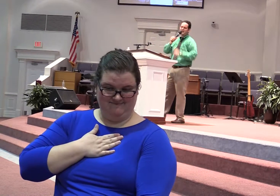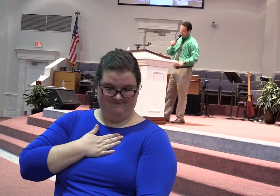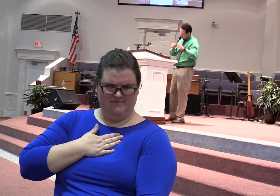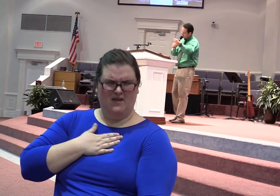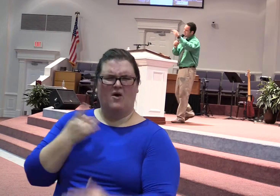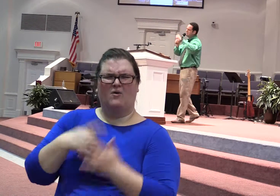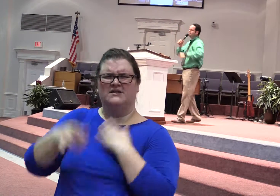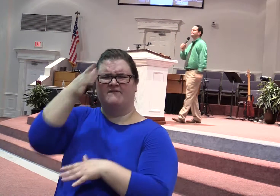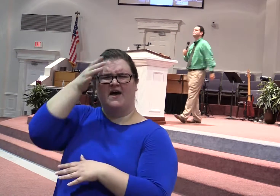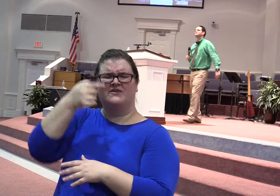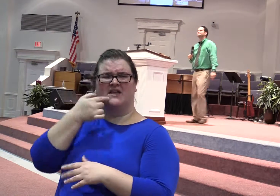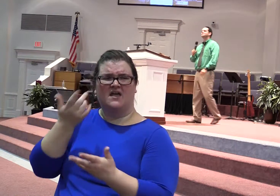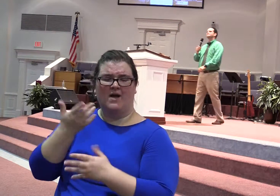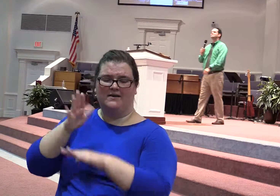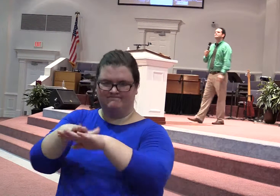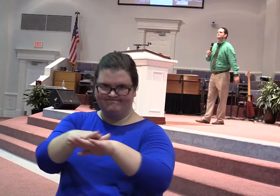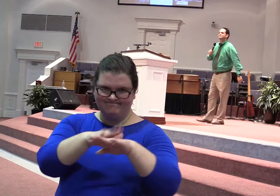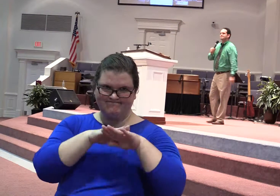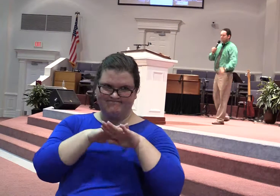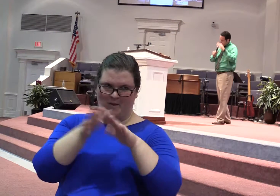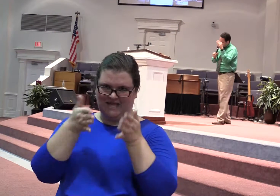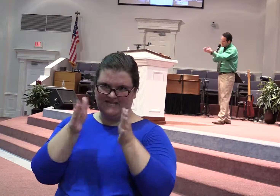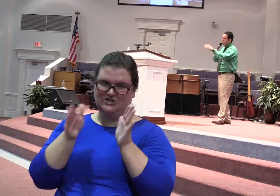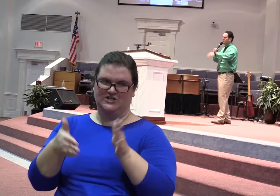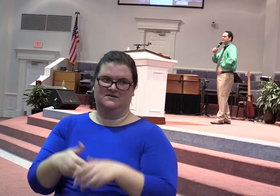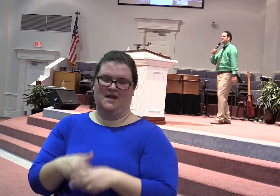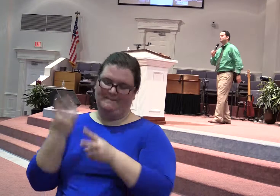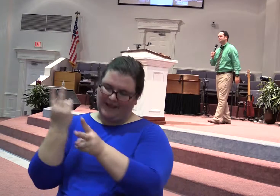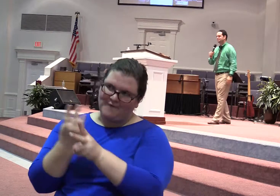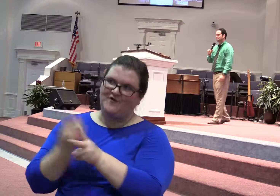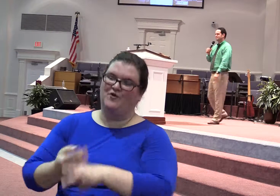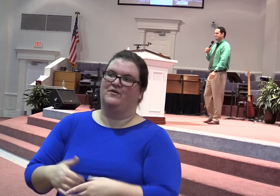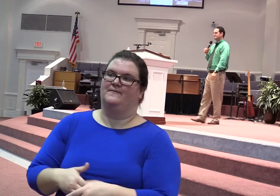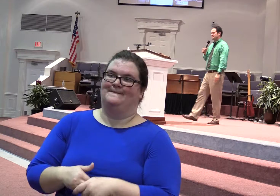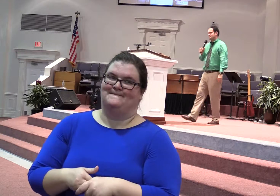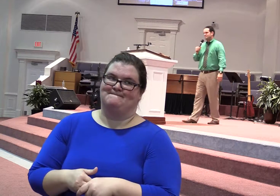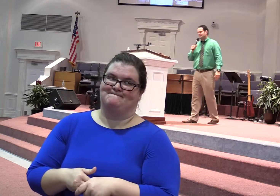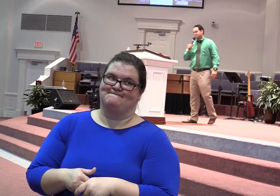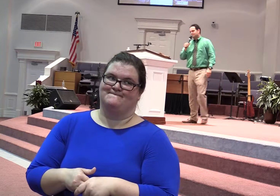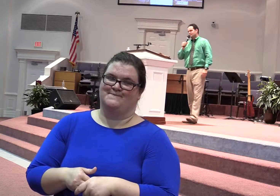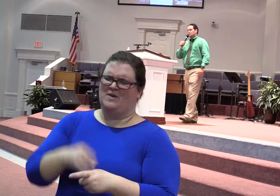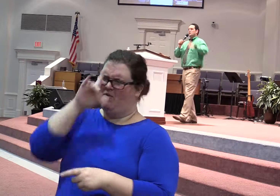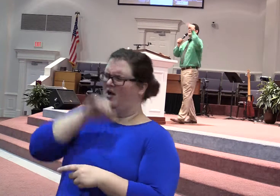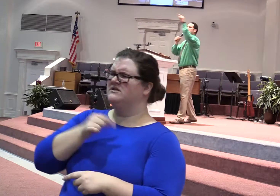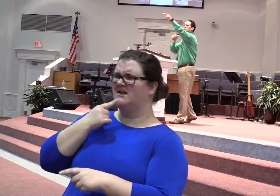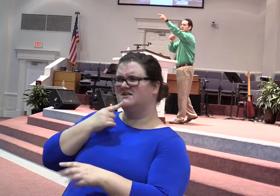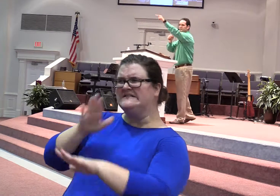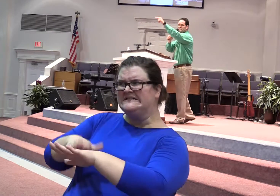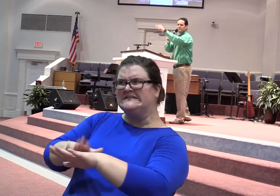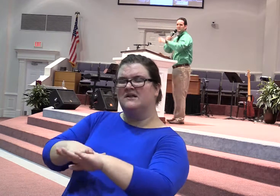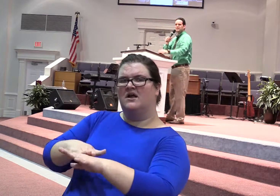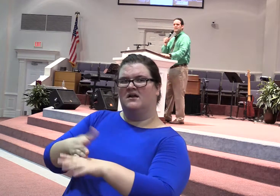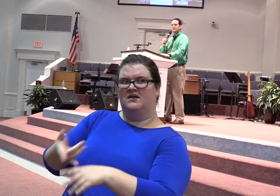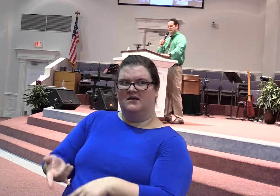father saying? Take heed. All right. Be careful. That's it. Watch out. You're better than